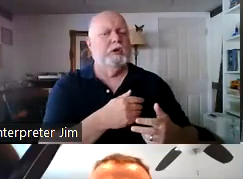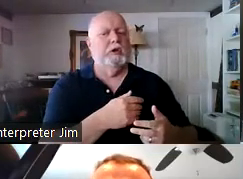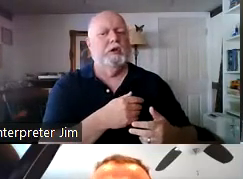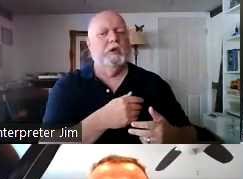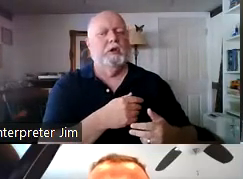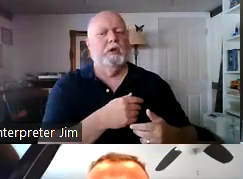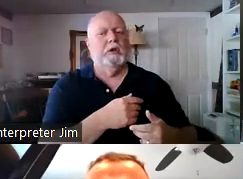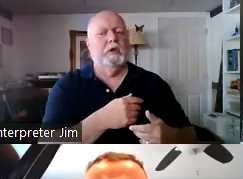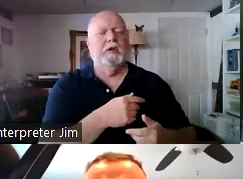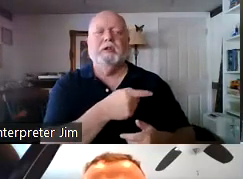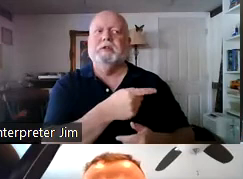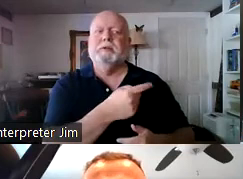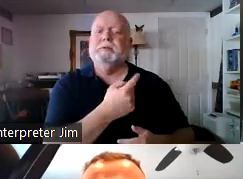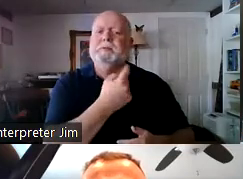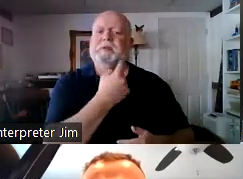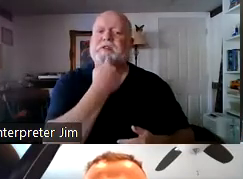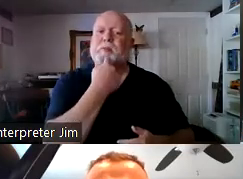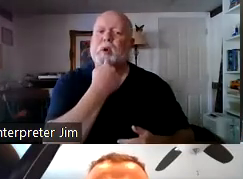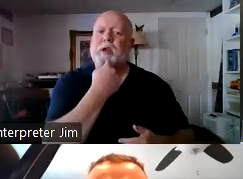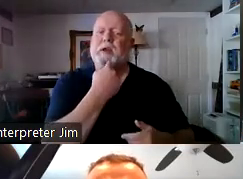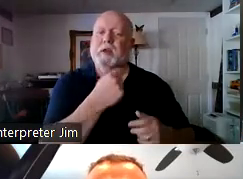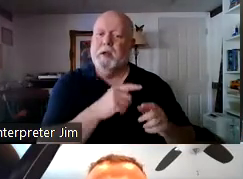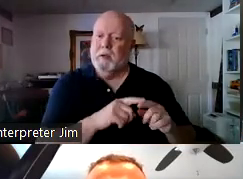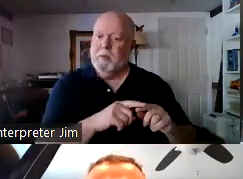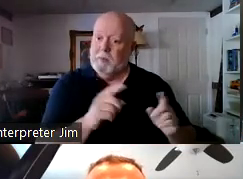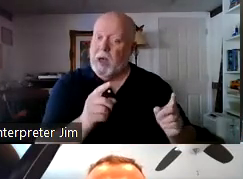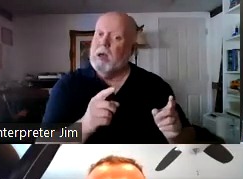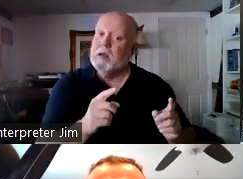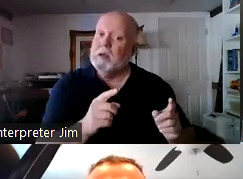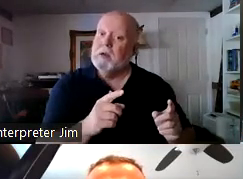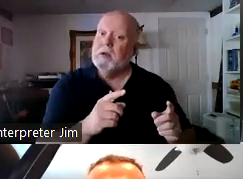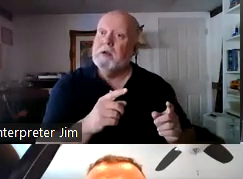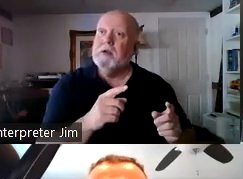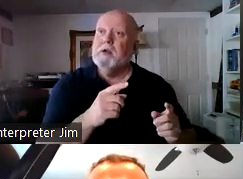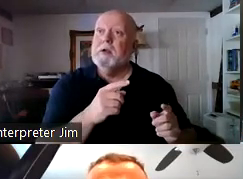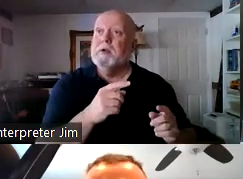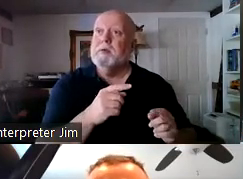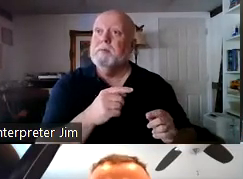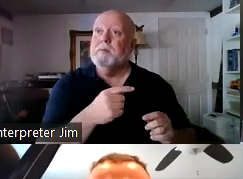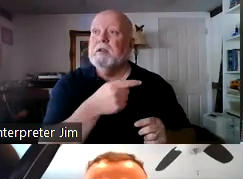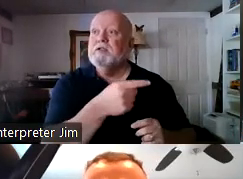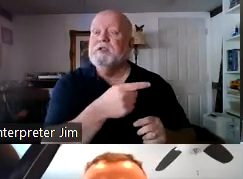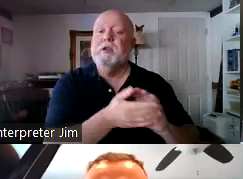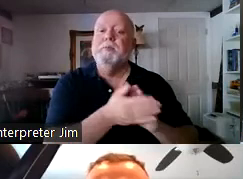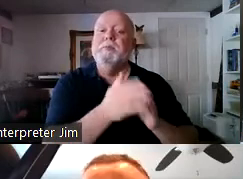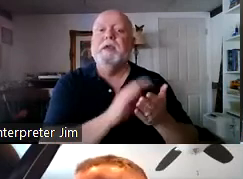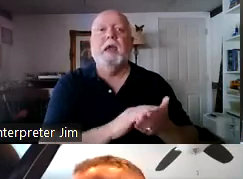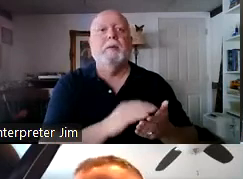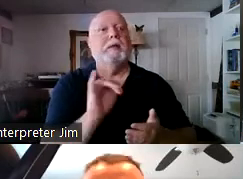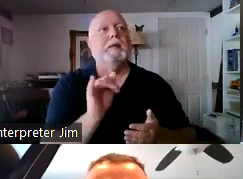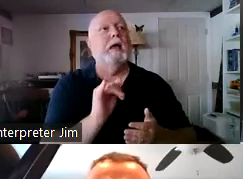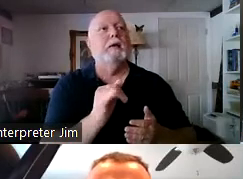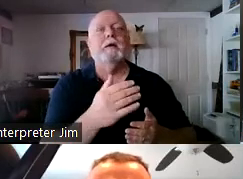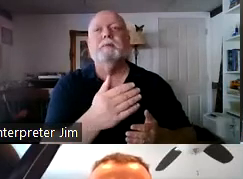was very disappointed, but she was also very critical, and she was very much one of my guideposts into getting into recovery,